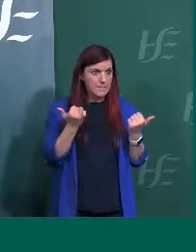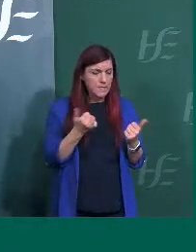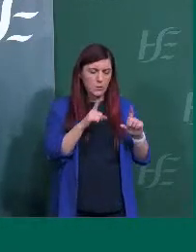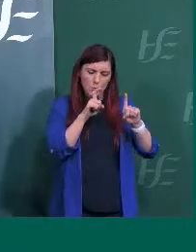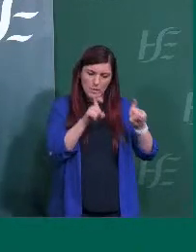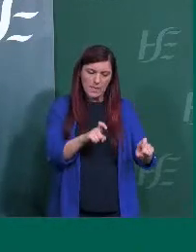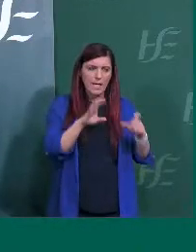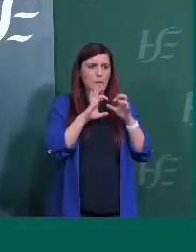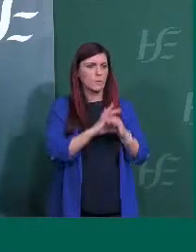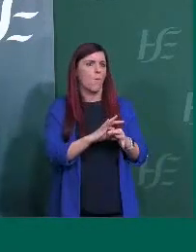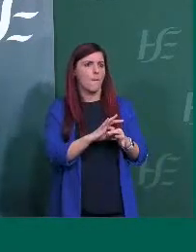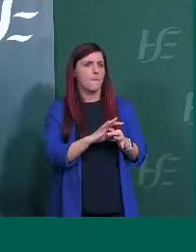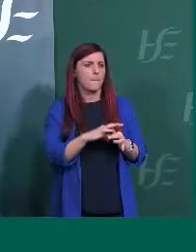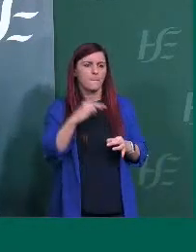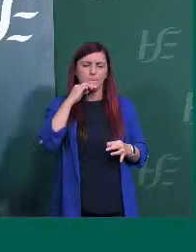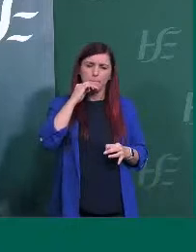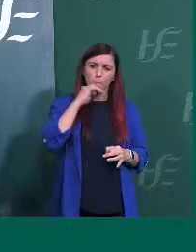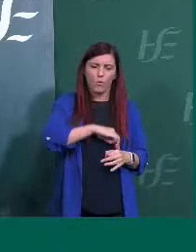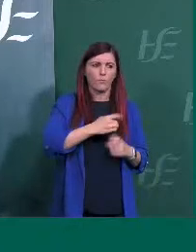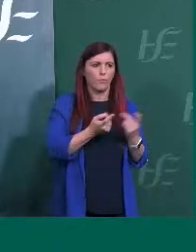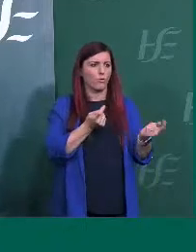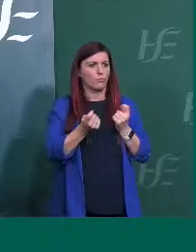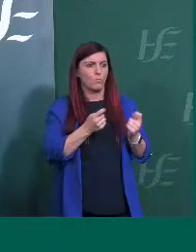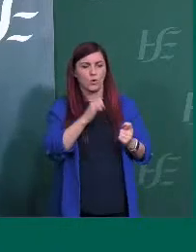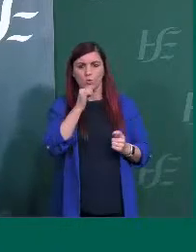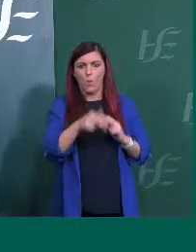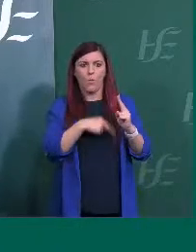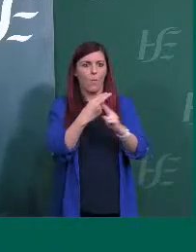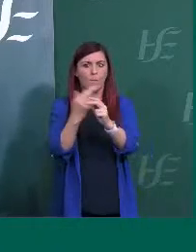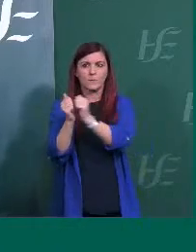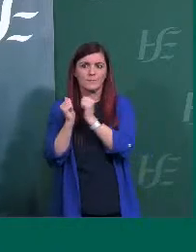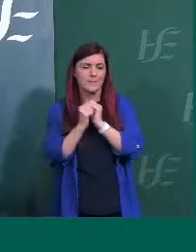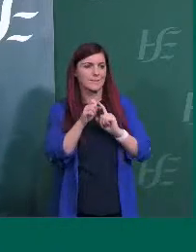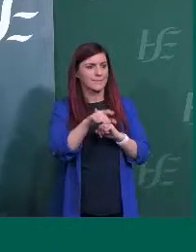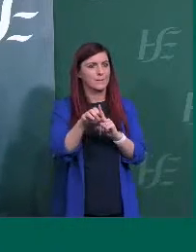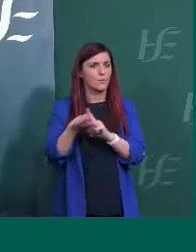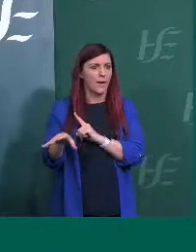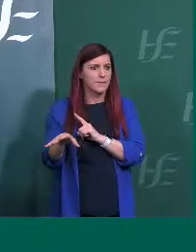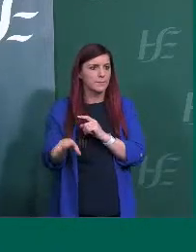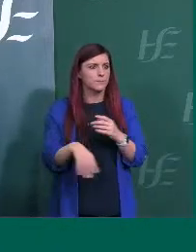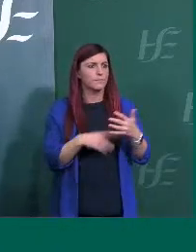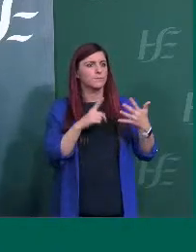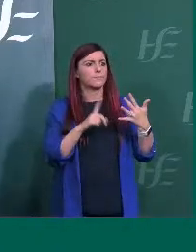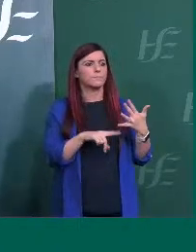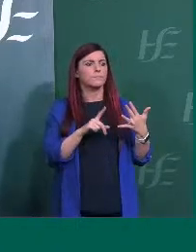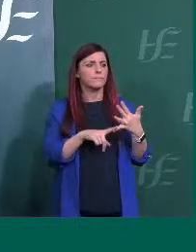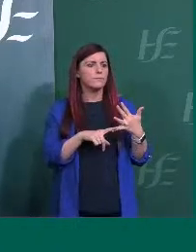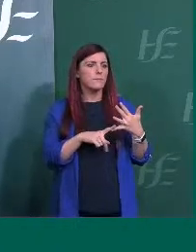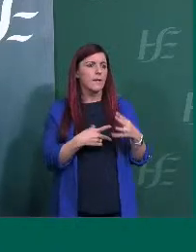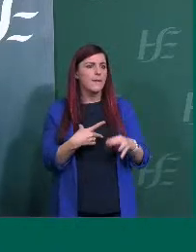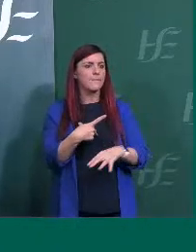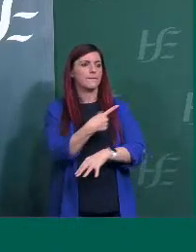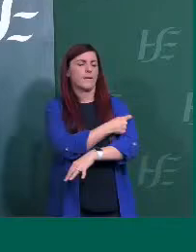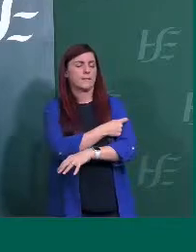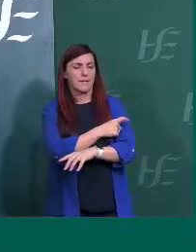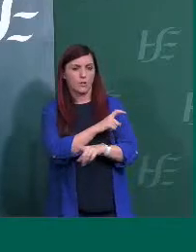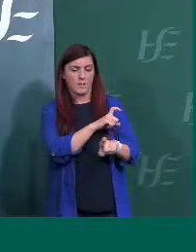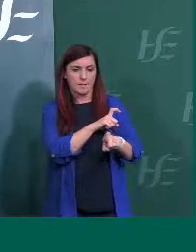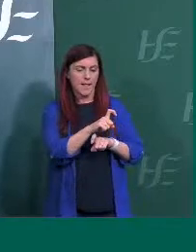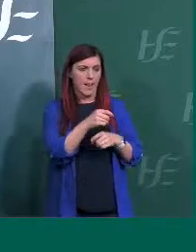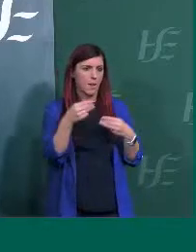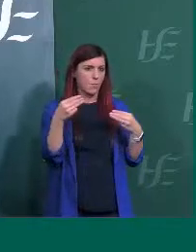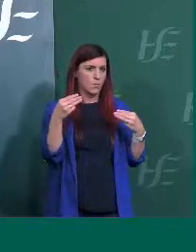to controlling case numbers and the harm that results from those case numbers. Next, vaccination remains protective